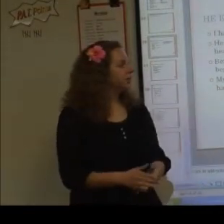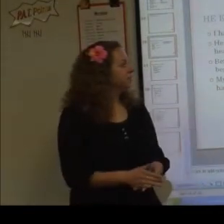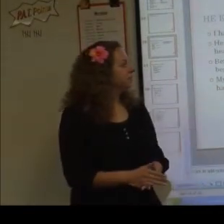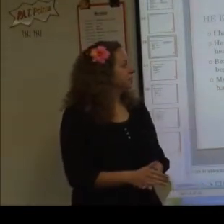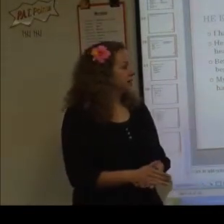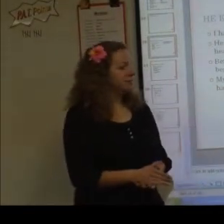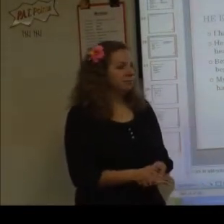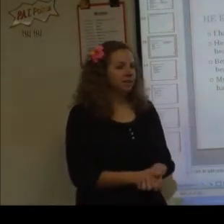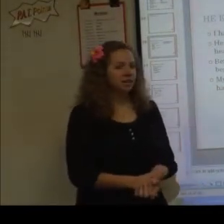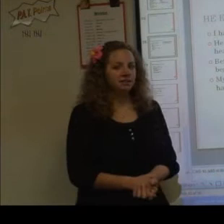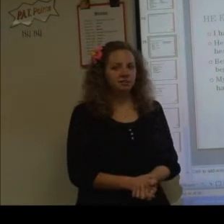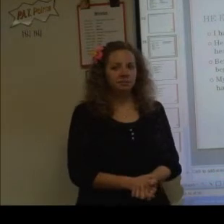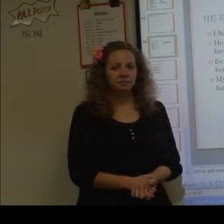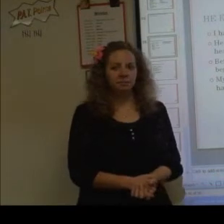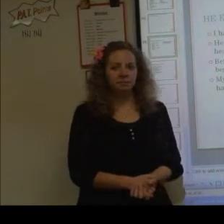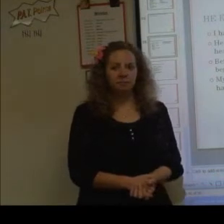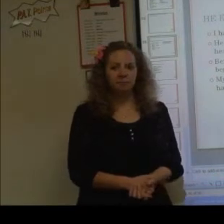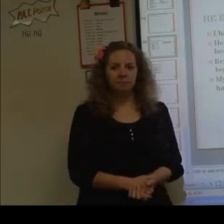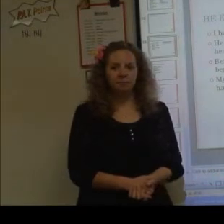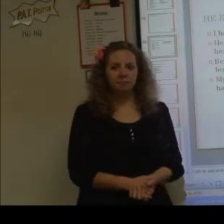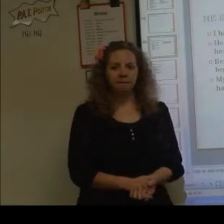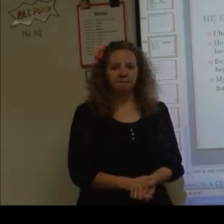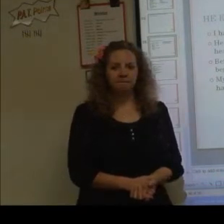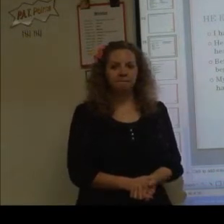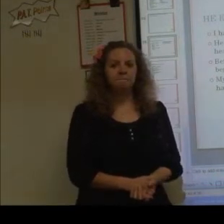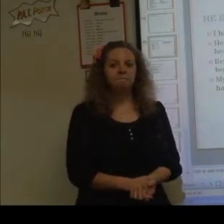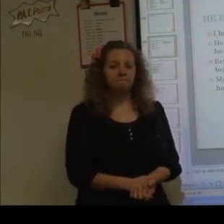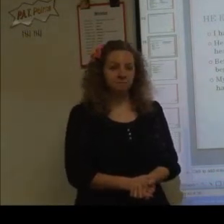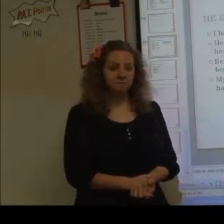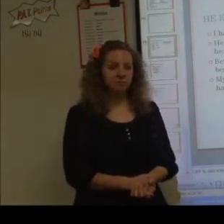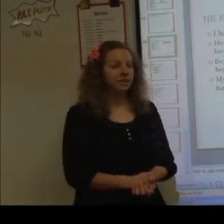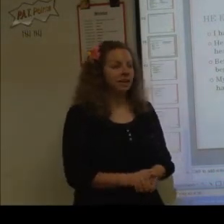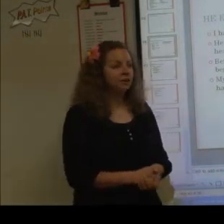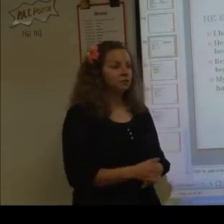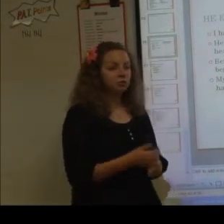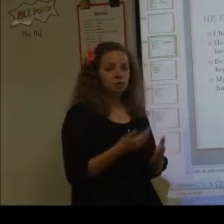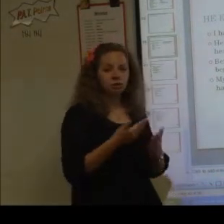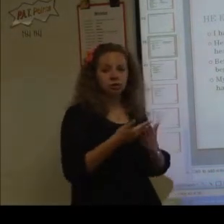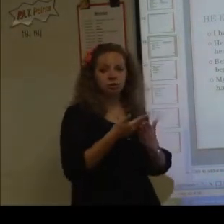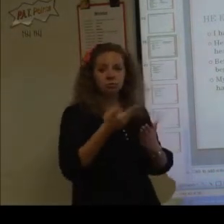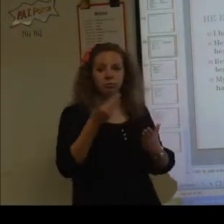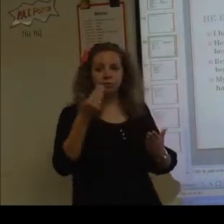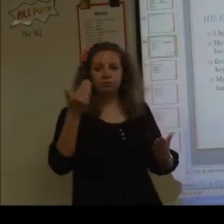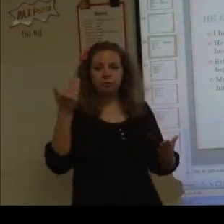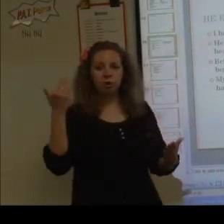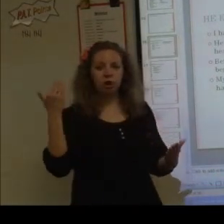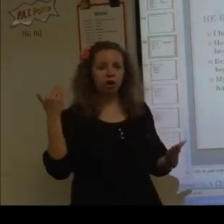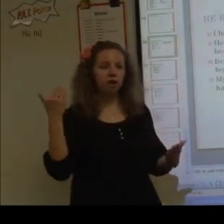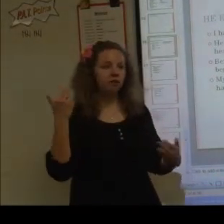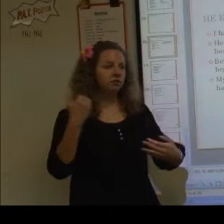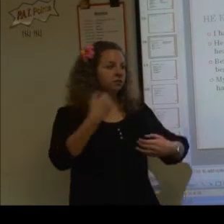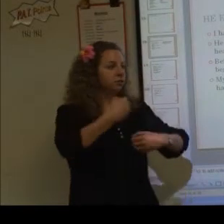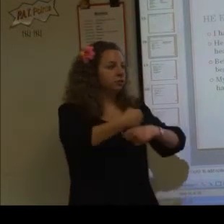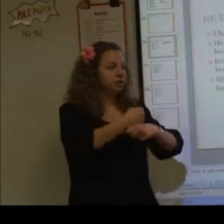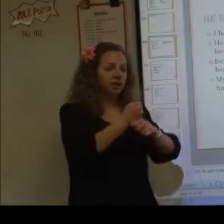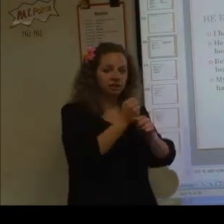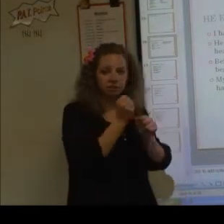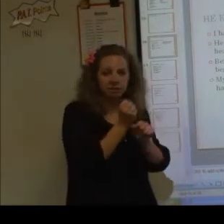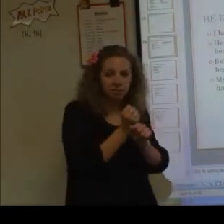Before even time began. Before everything was created. Okay. So you could do before creation, like